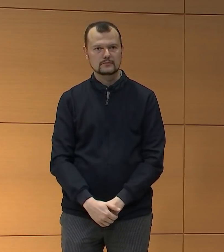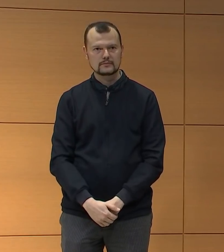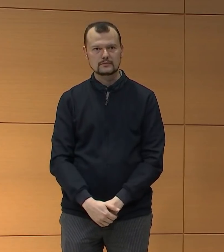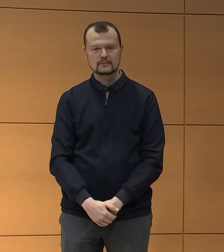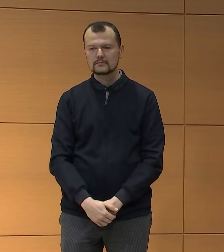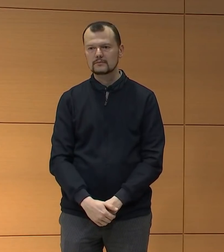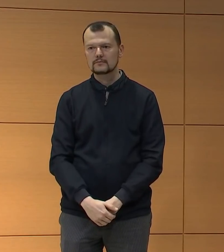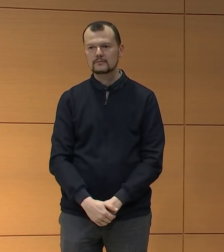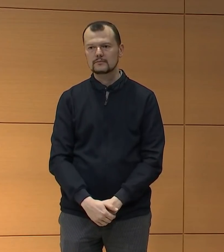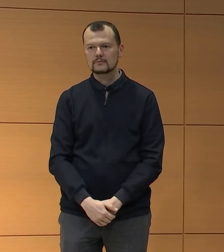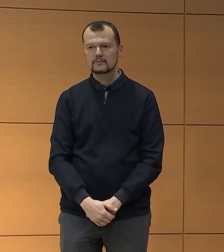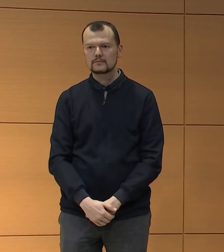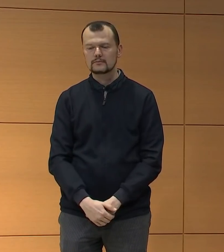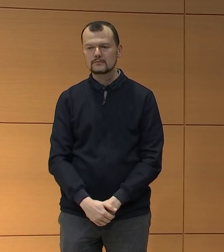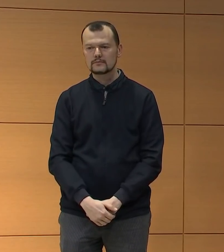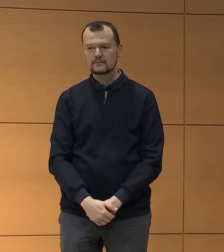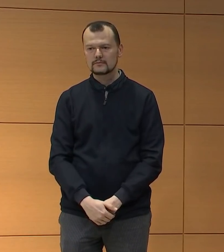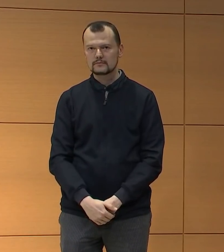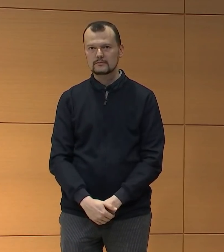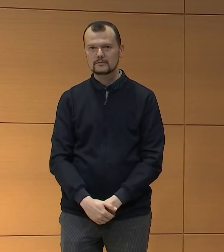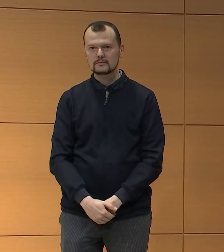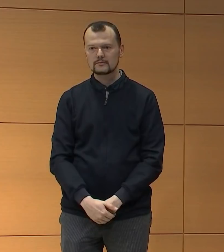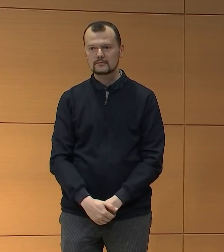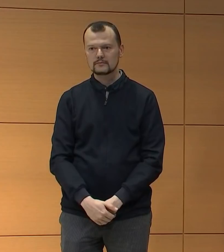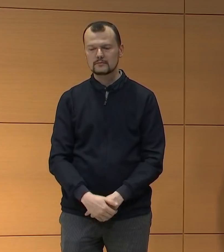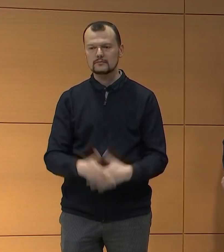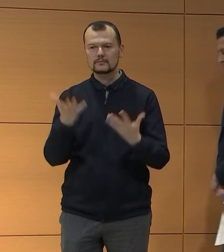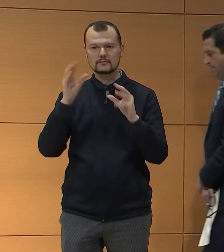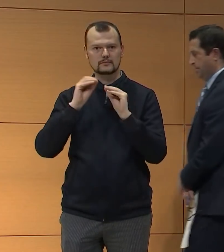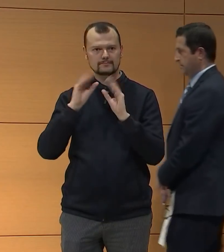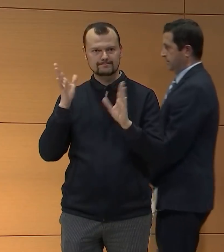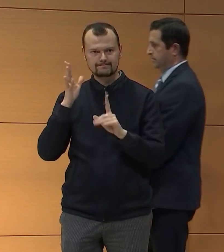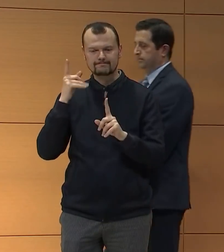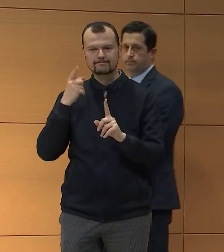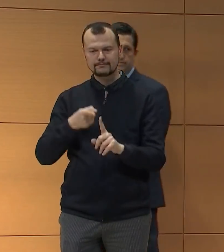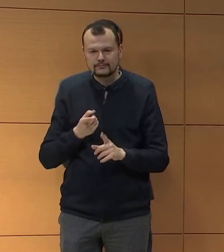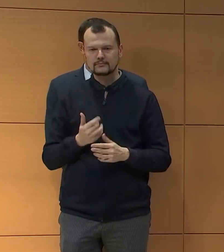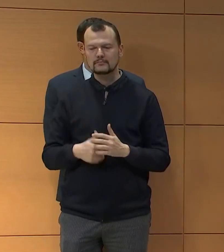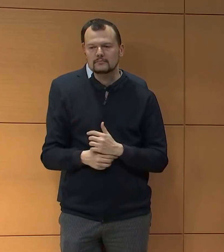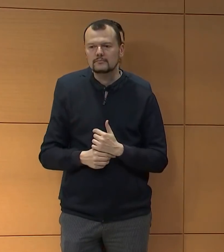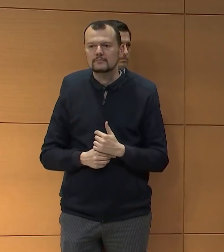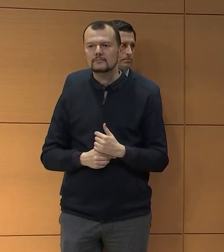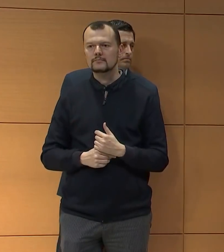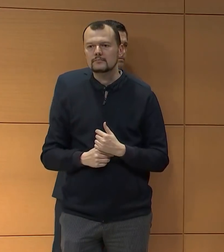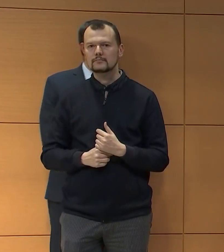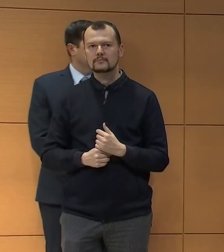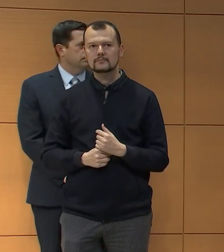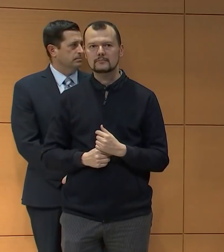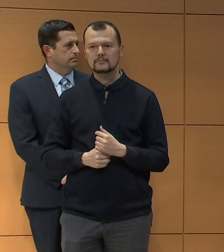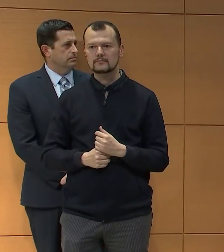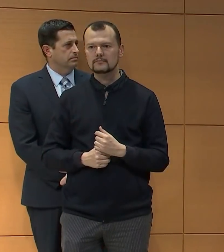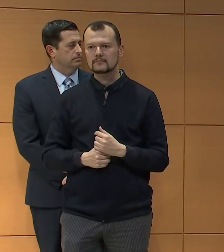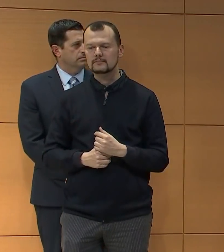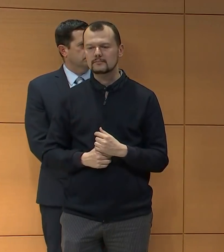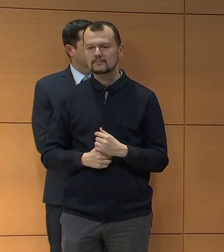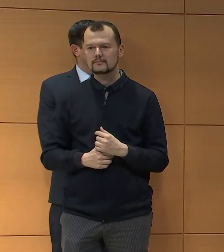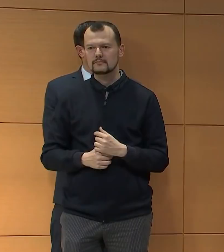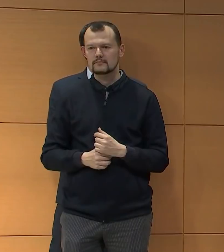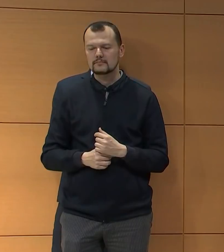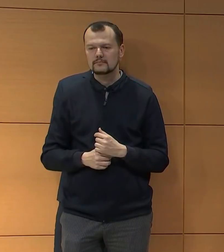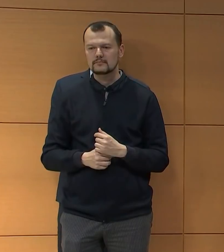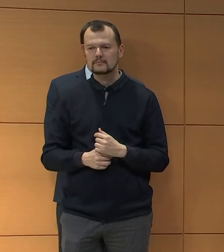Before we answer that question, just a clarification on the earlier point. Yes, I apologize for misspeaking. The